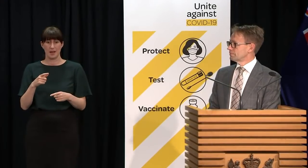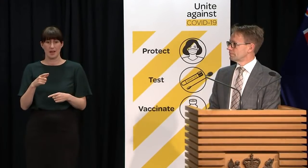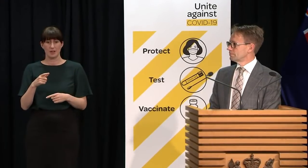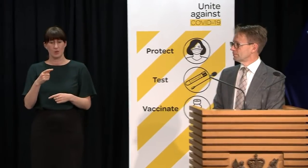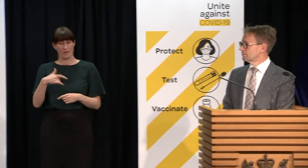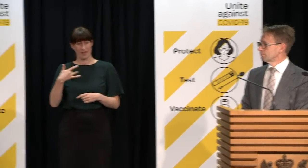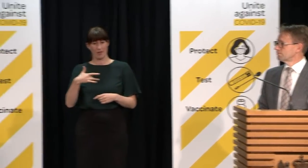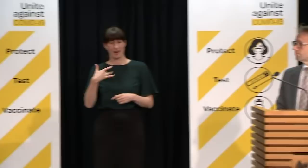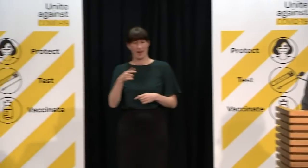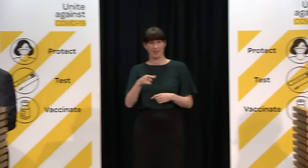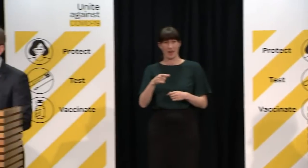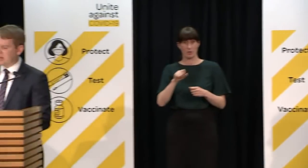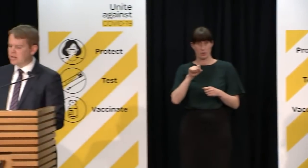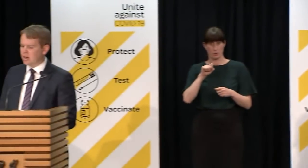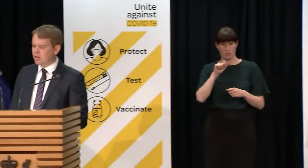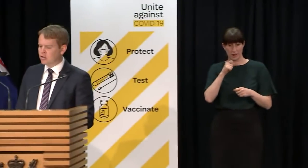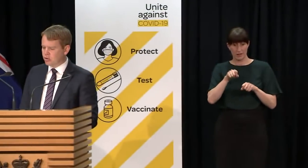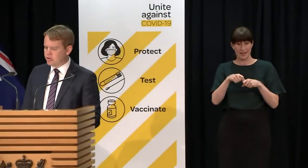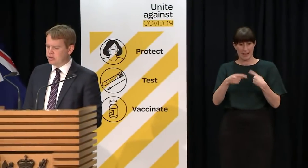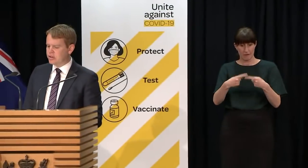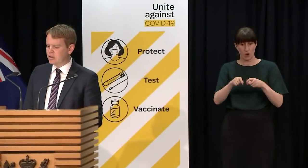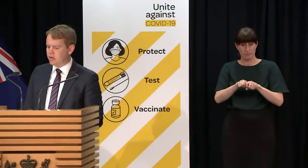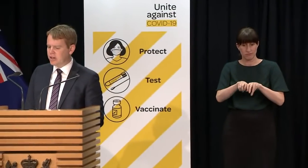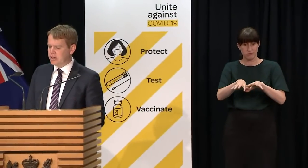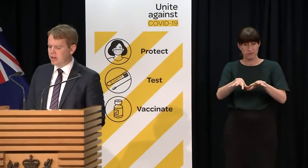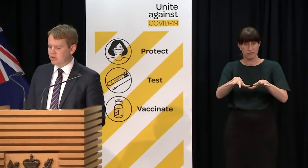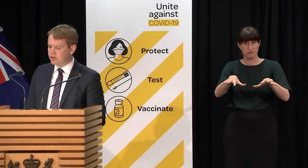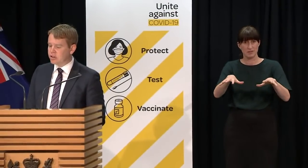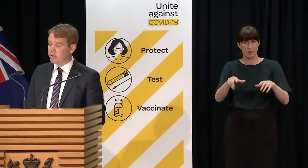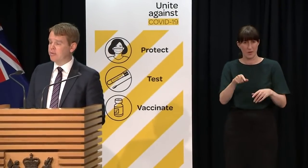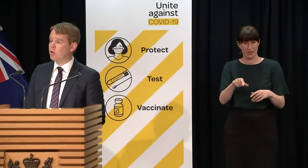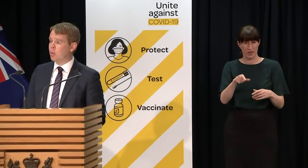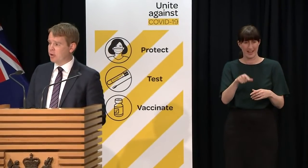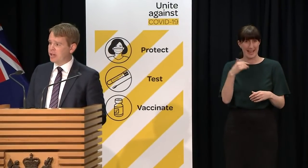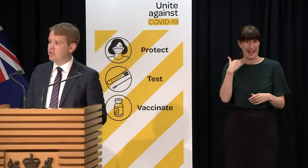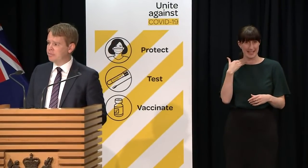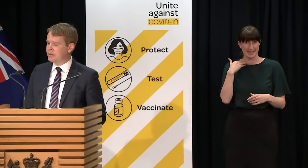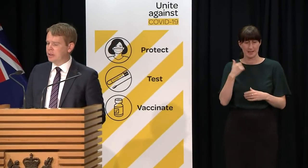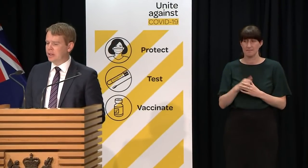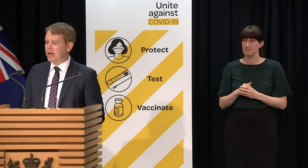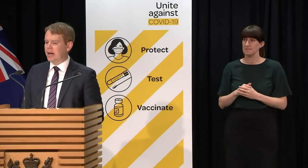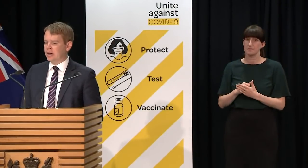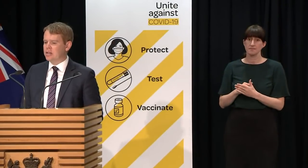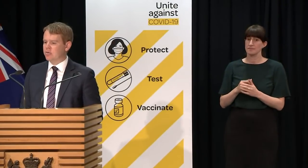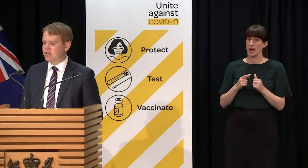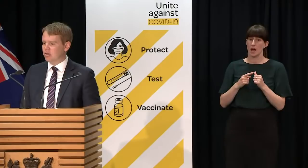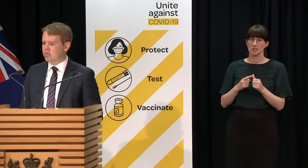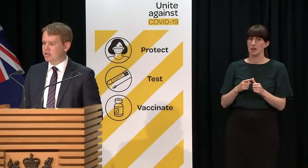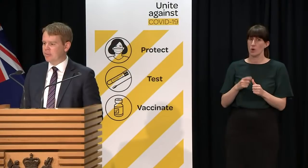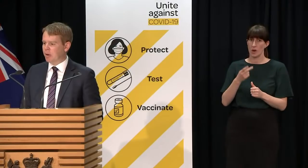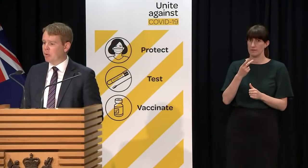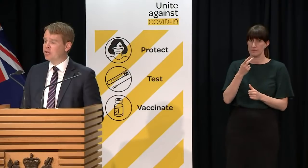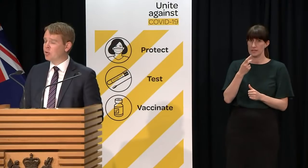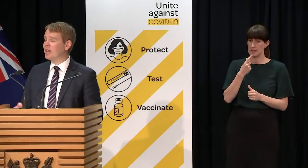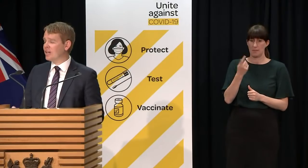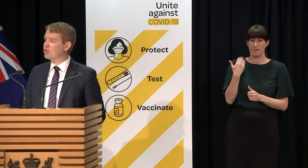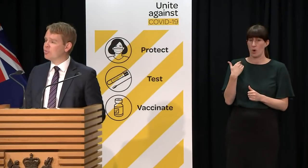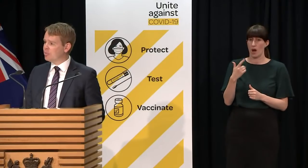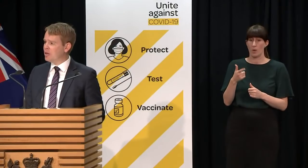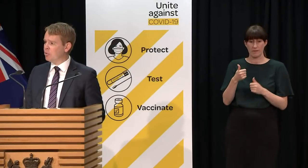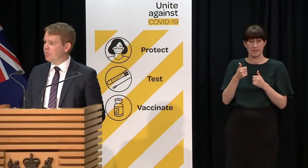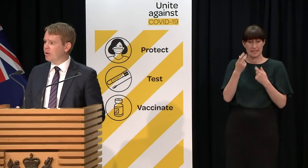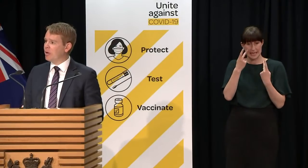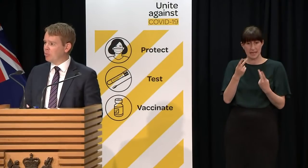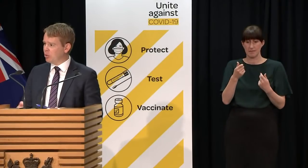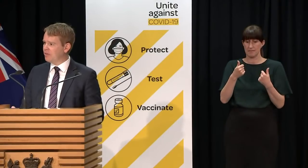the goal of reaching zero cases, you know? No, like I said, I think we are seeing a good degree of cooperation, and as a result, but we're talking larger